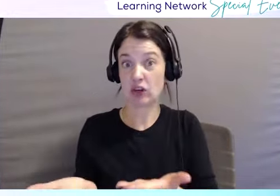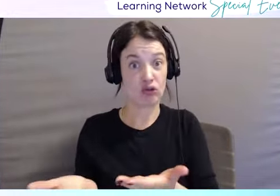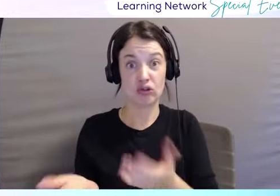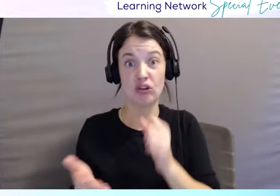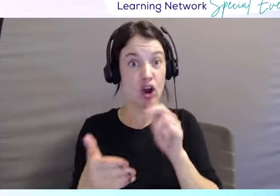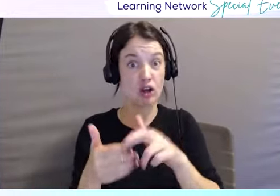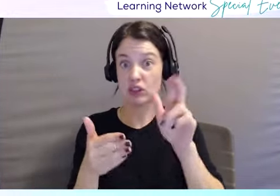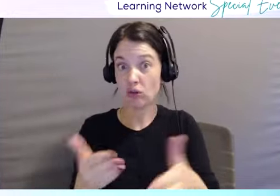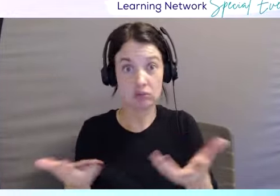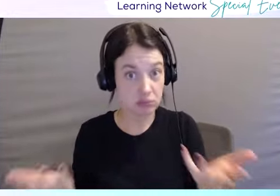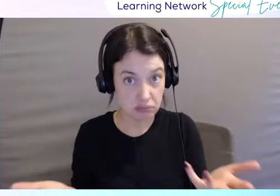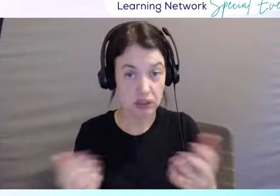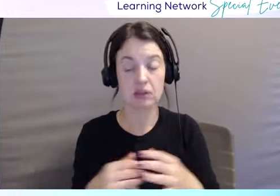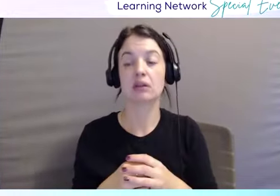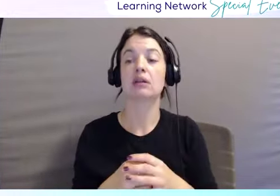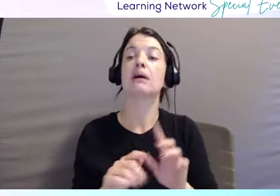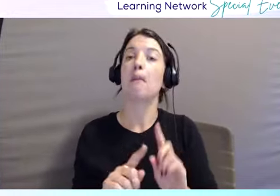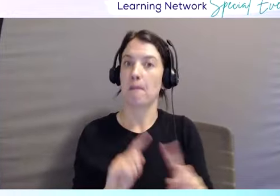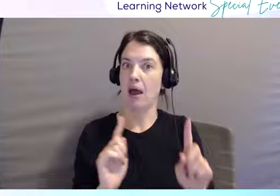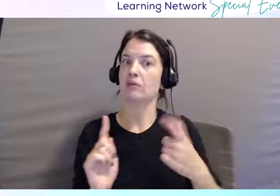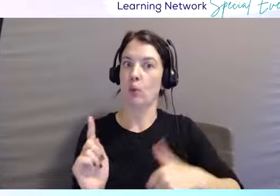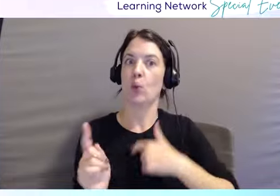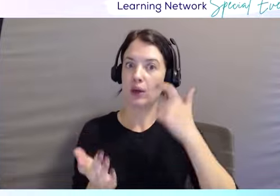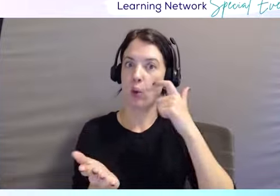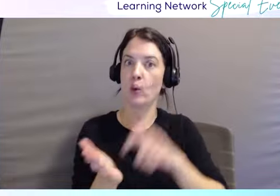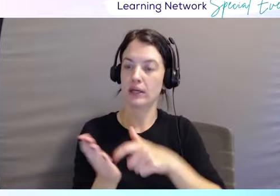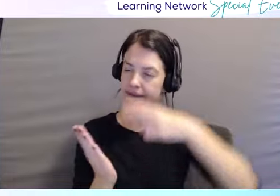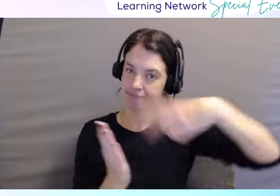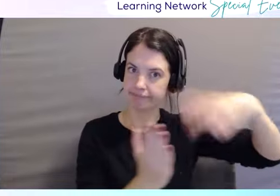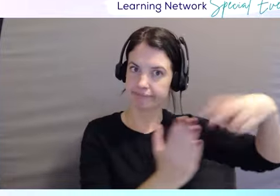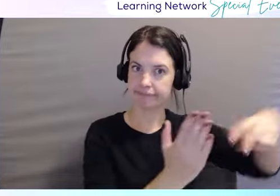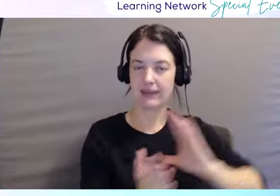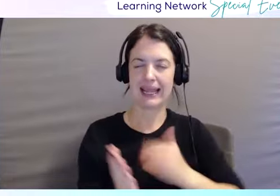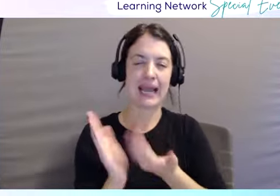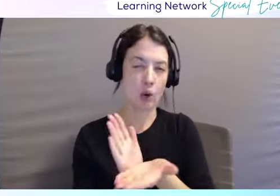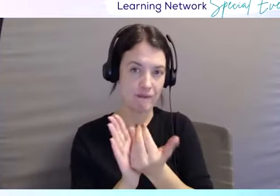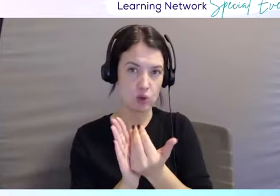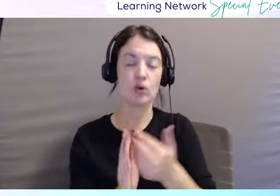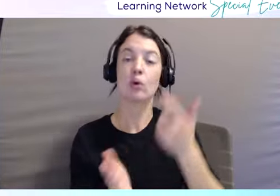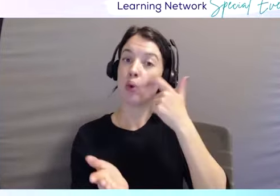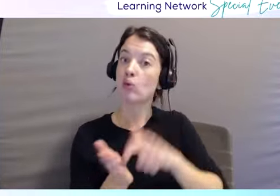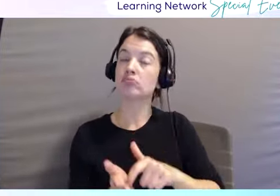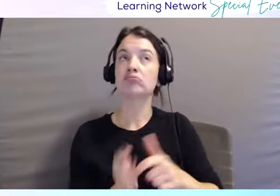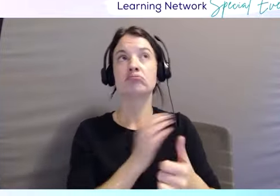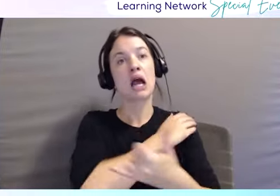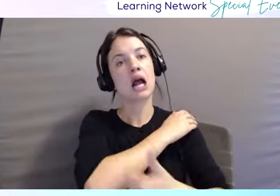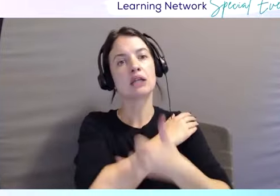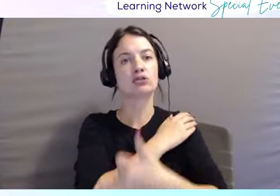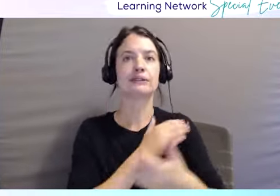But one of the things that we noticed a lot of literature on in terms of countries like Canada, for example, Australia, New